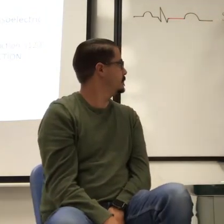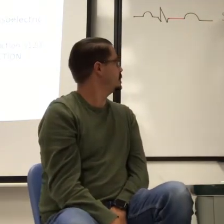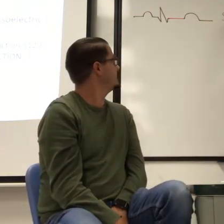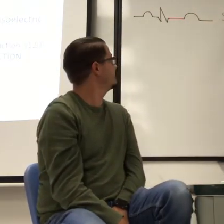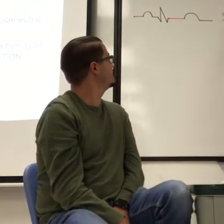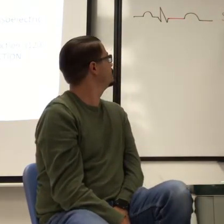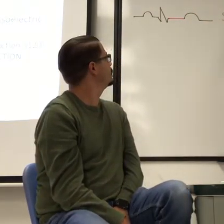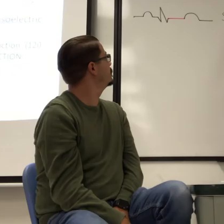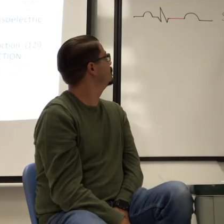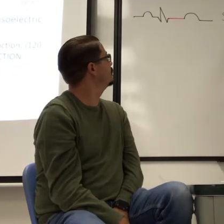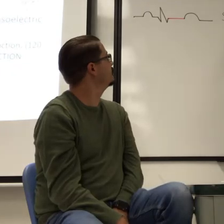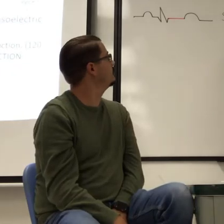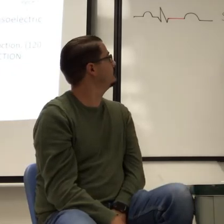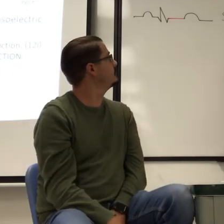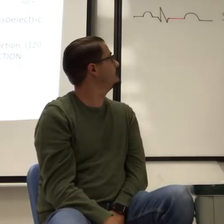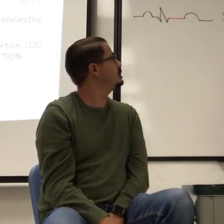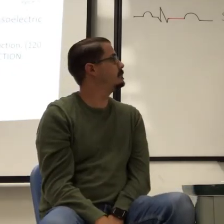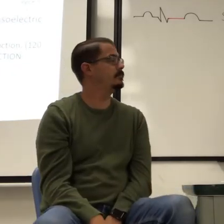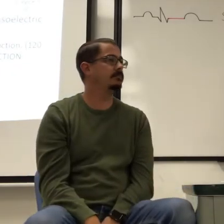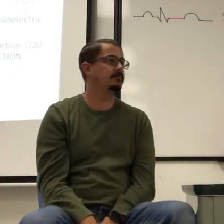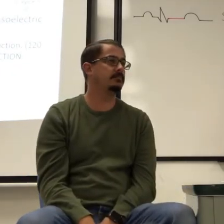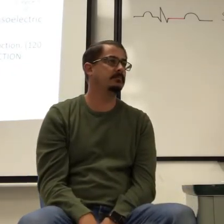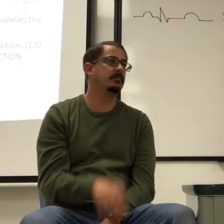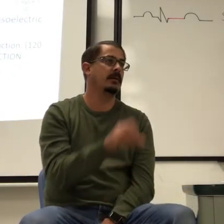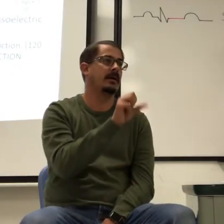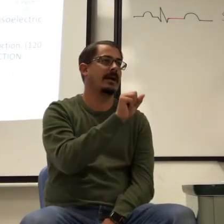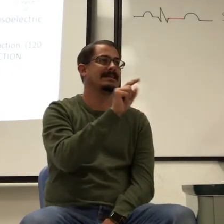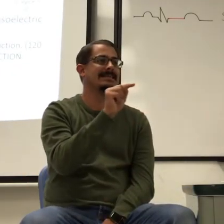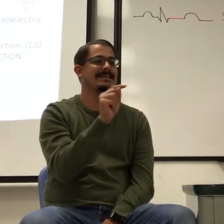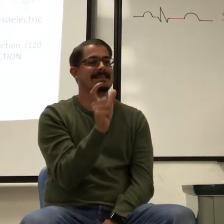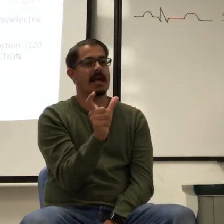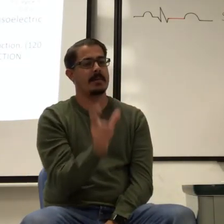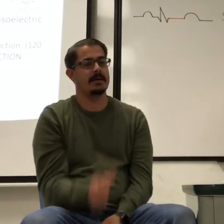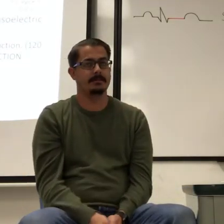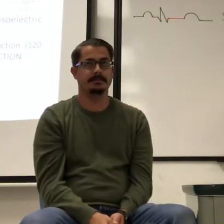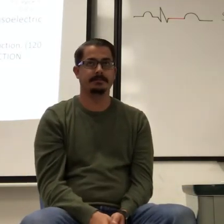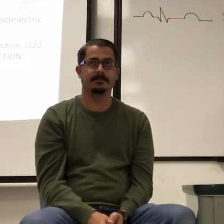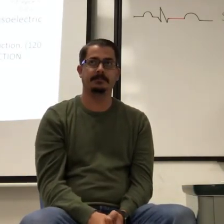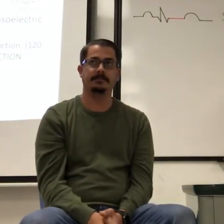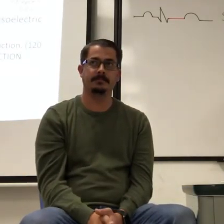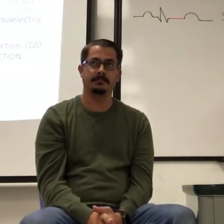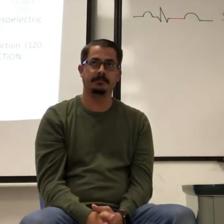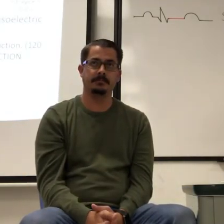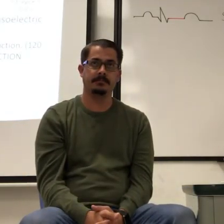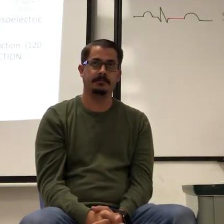S, T, C. There we go.